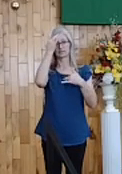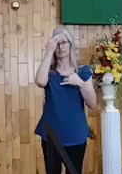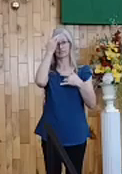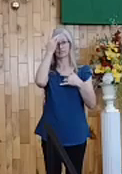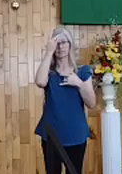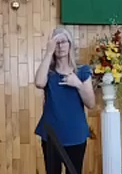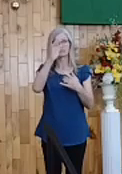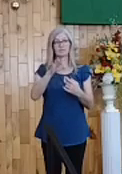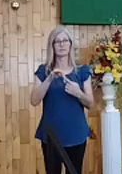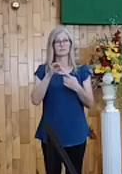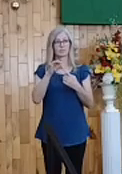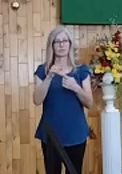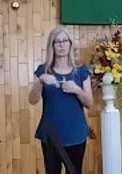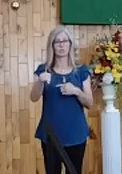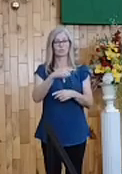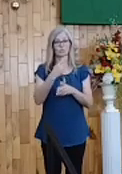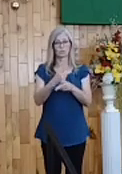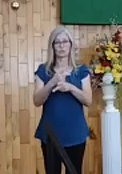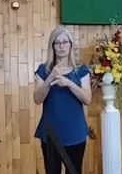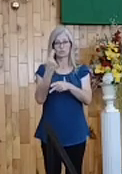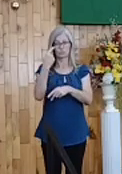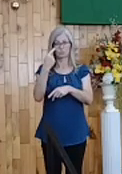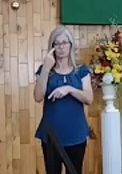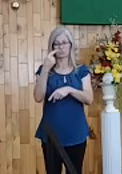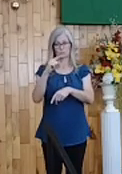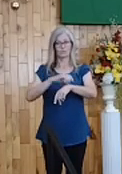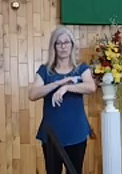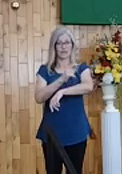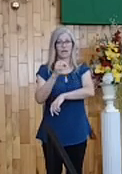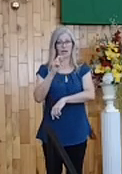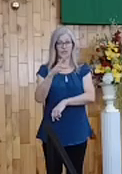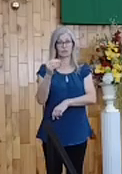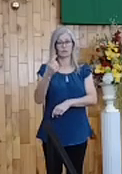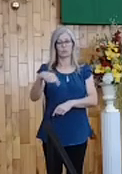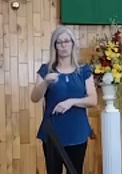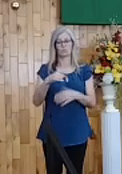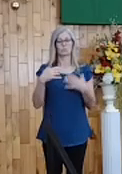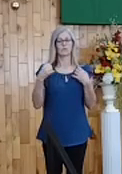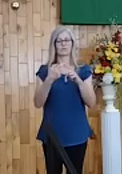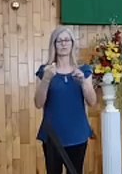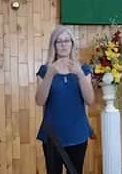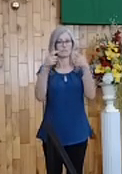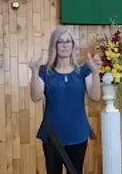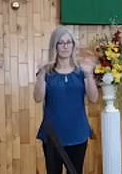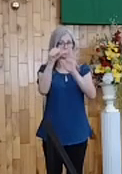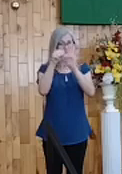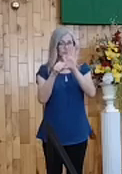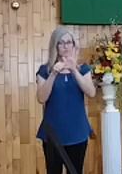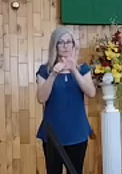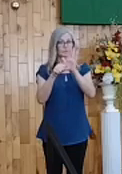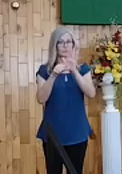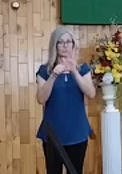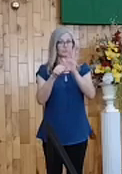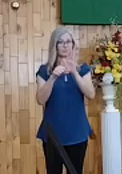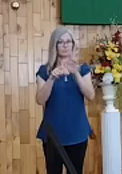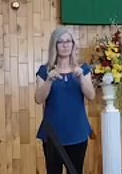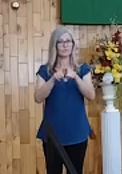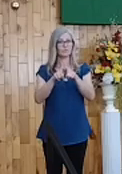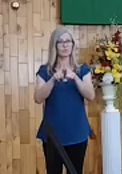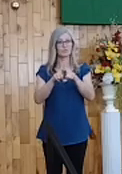illness, especially those undergoing treatment for cancer and those recovering from major surgery. We